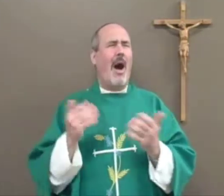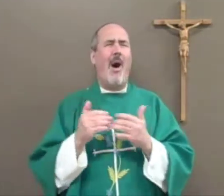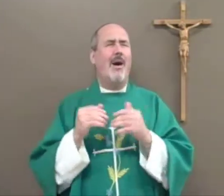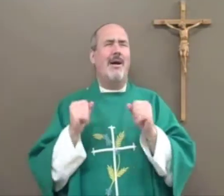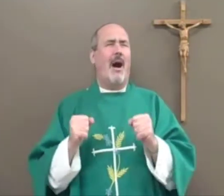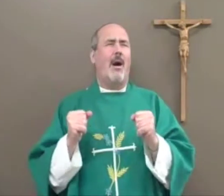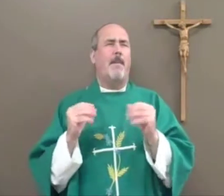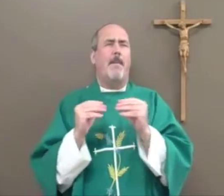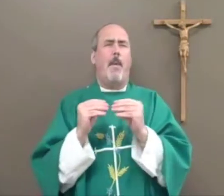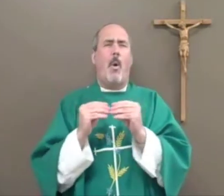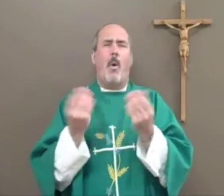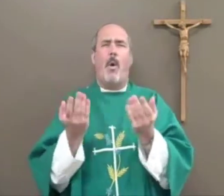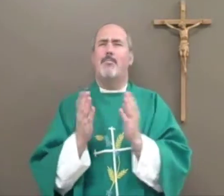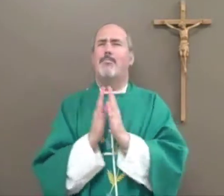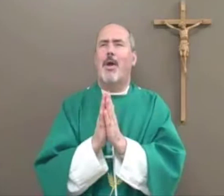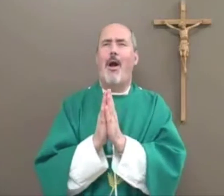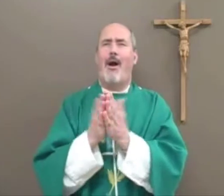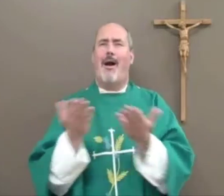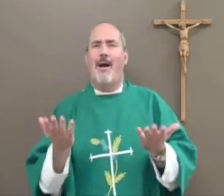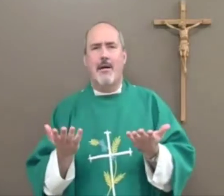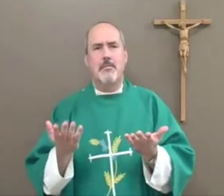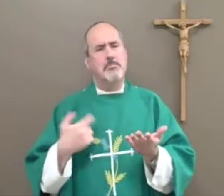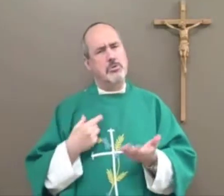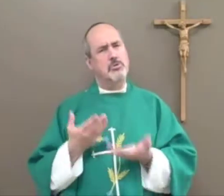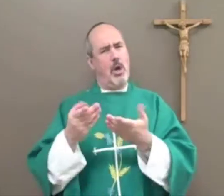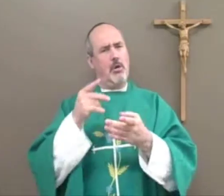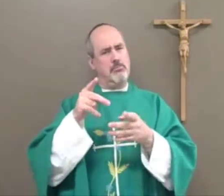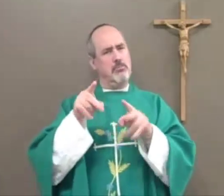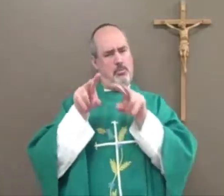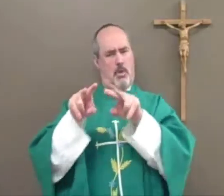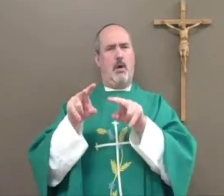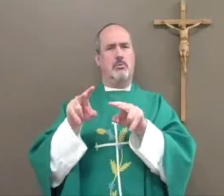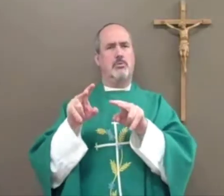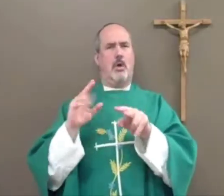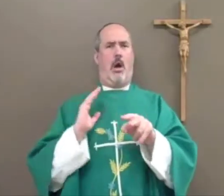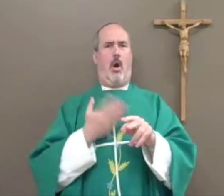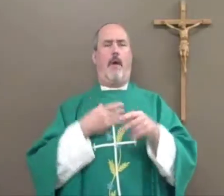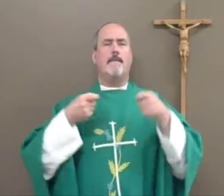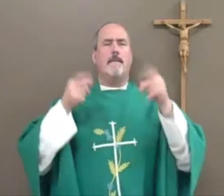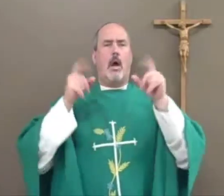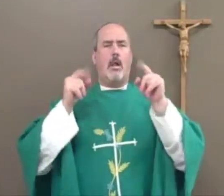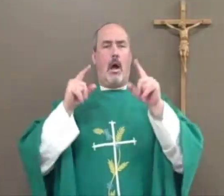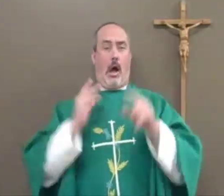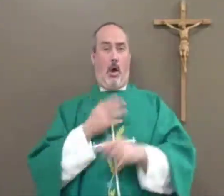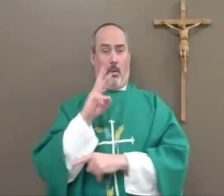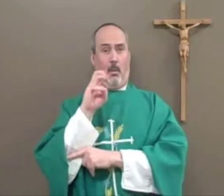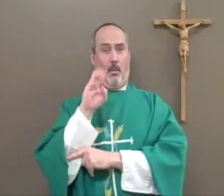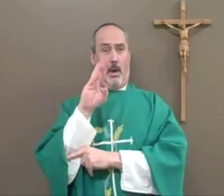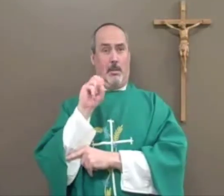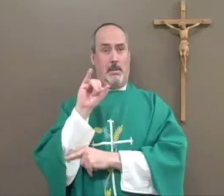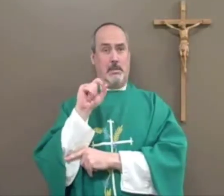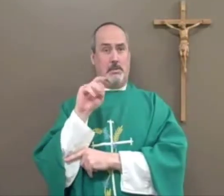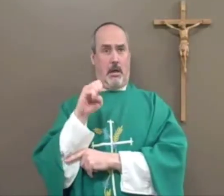If you'd like to know more about praying and you'd like to know some prayers, please have a look at our vlogs and our